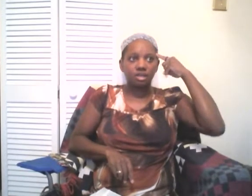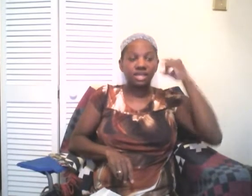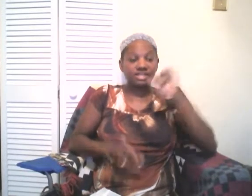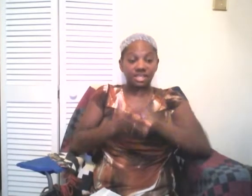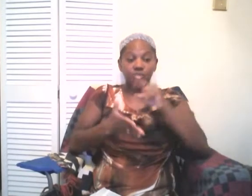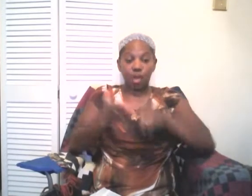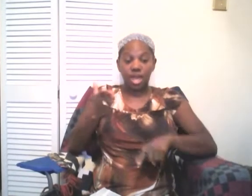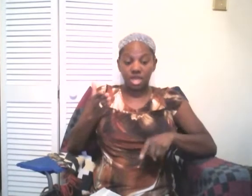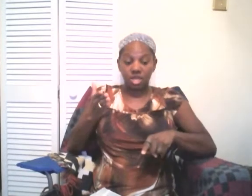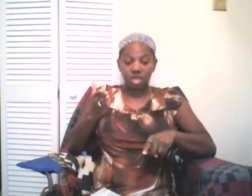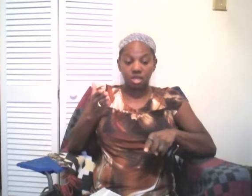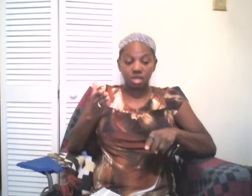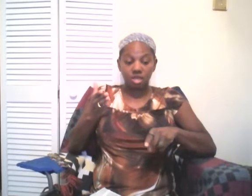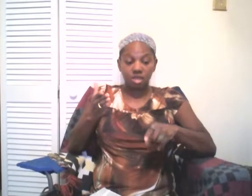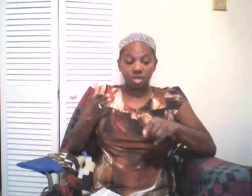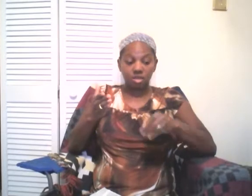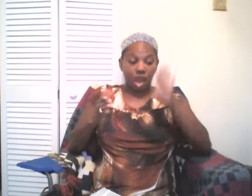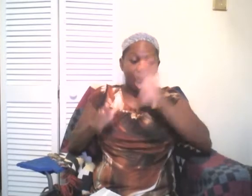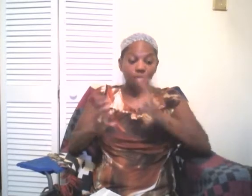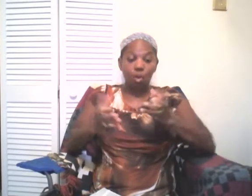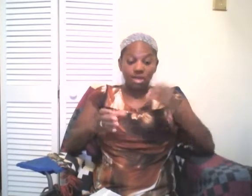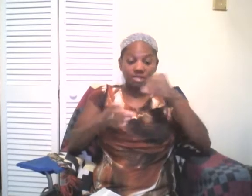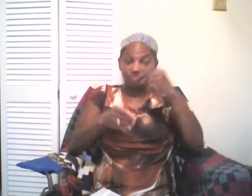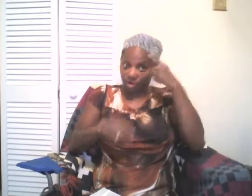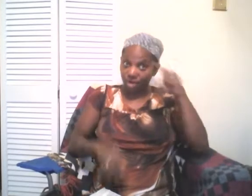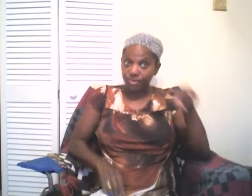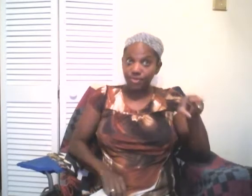Is this what God wants for you?